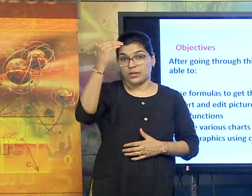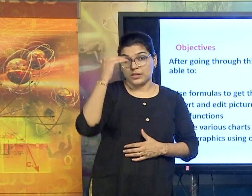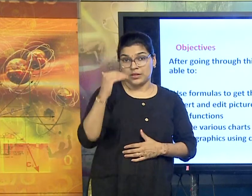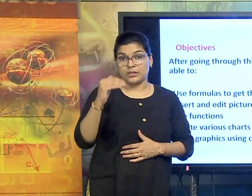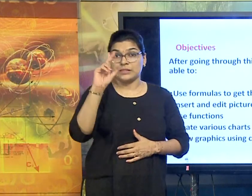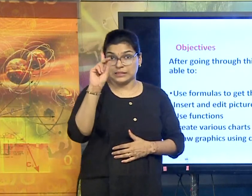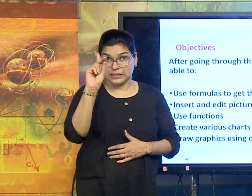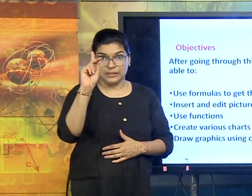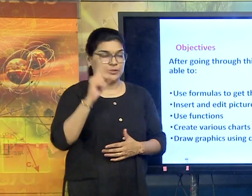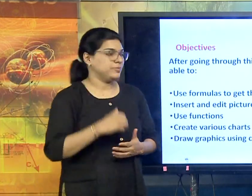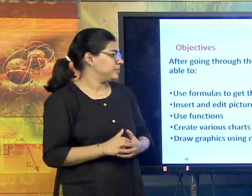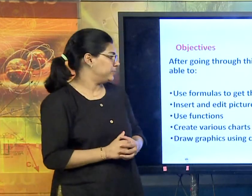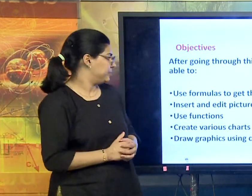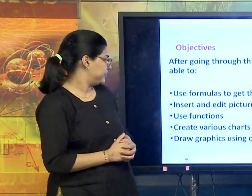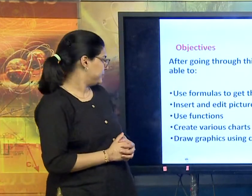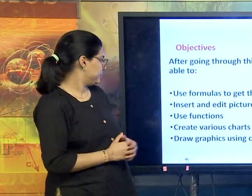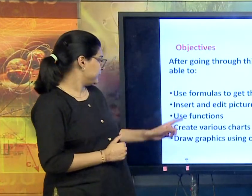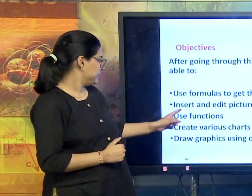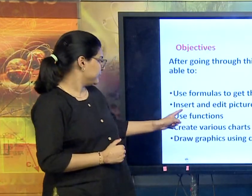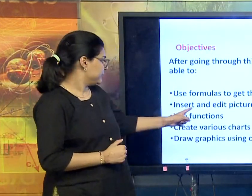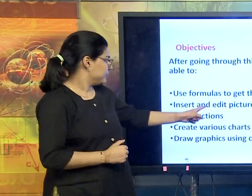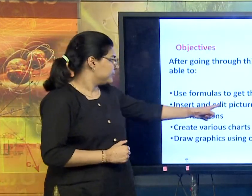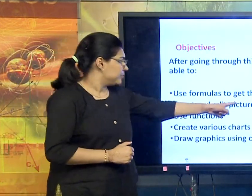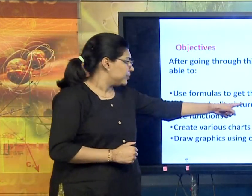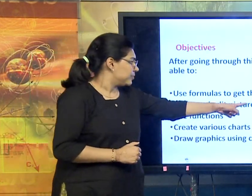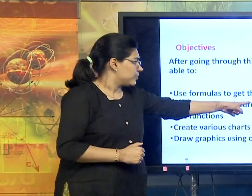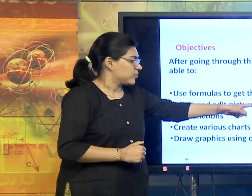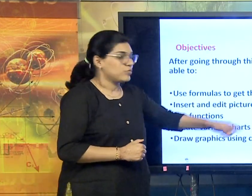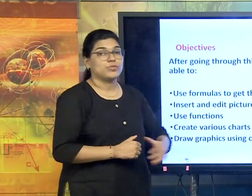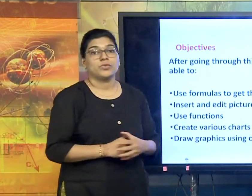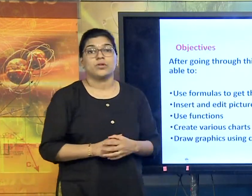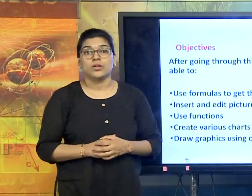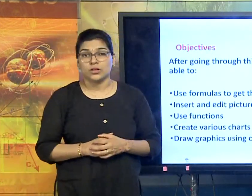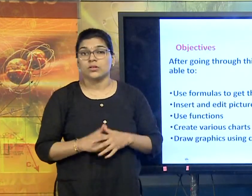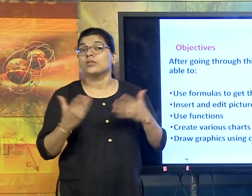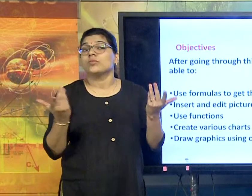this. Another objective of this video is